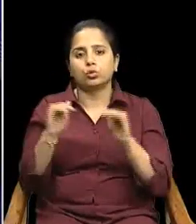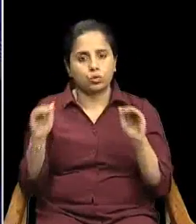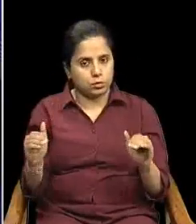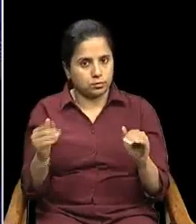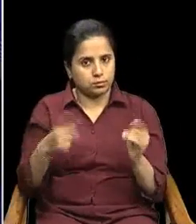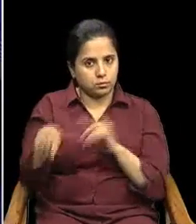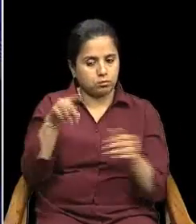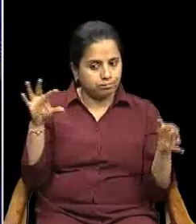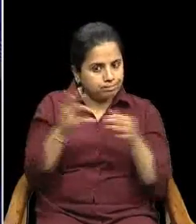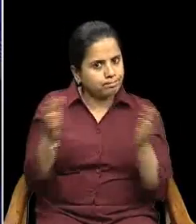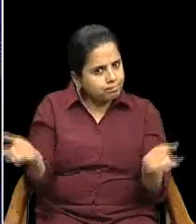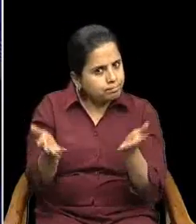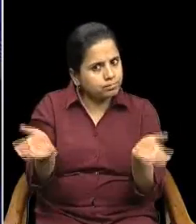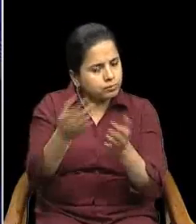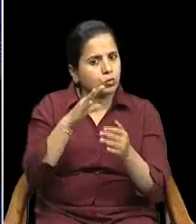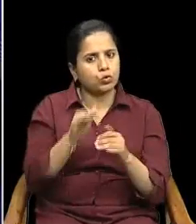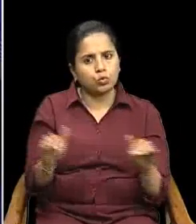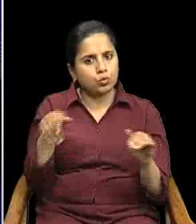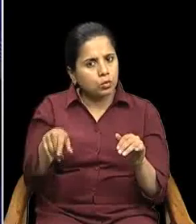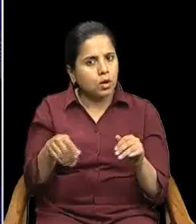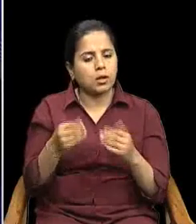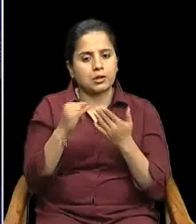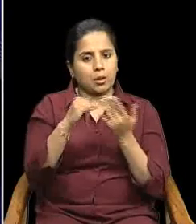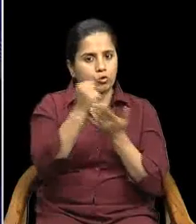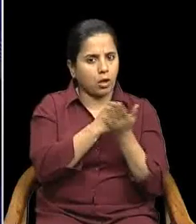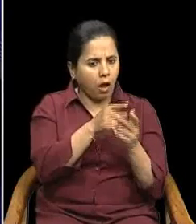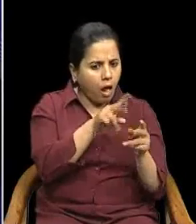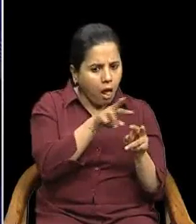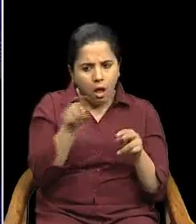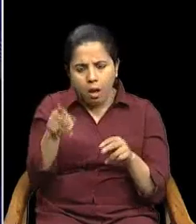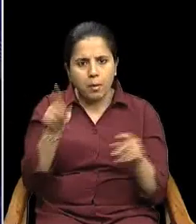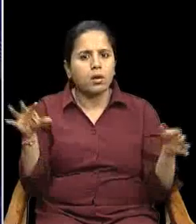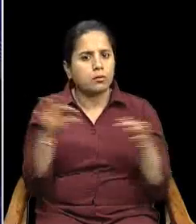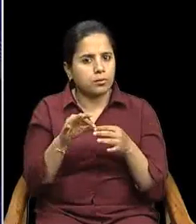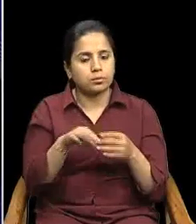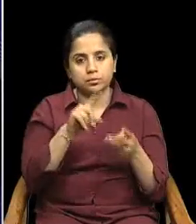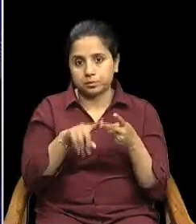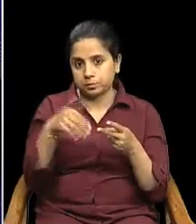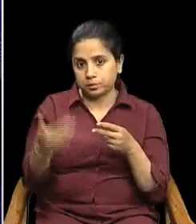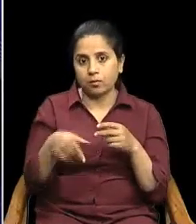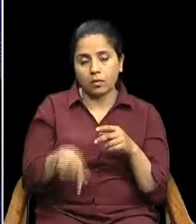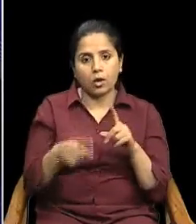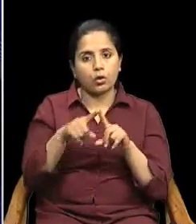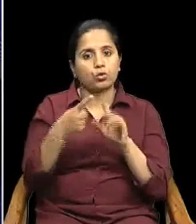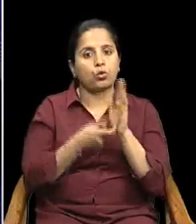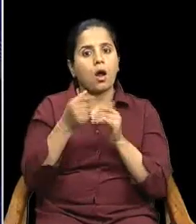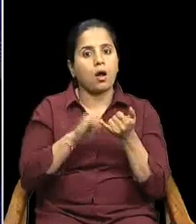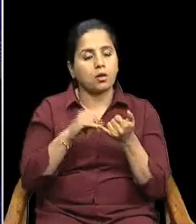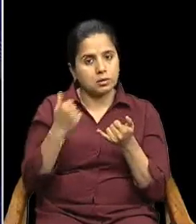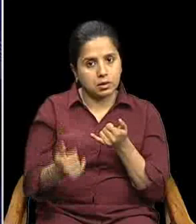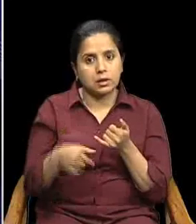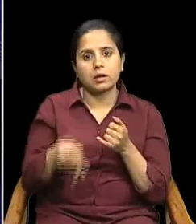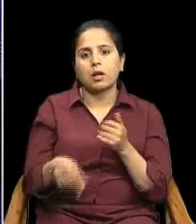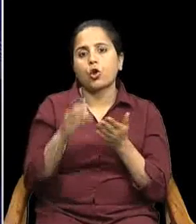make connections between the subjects. The next is your disciplinary